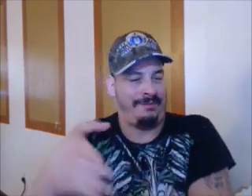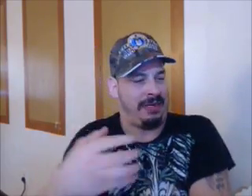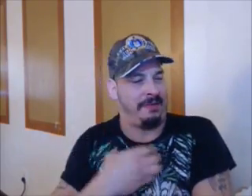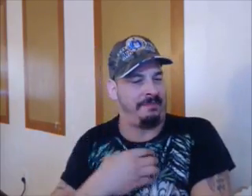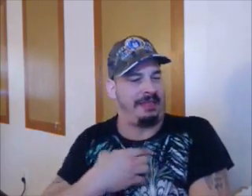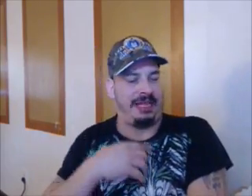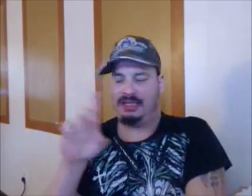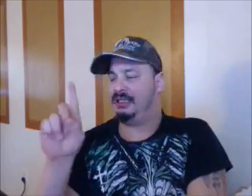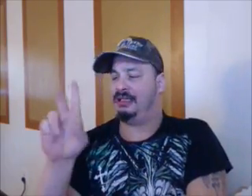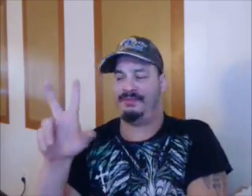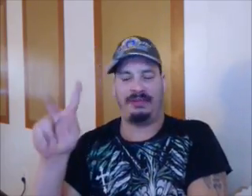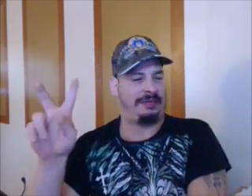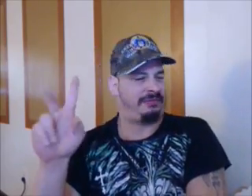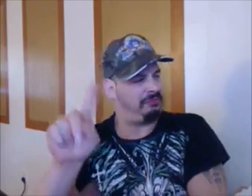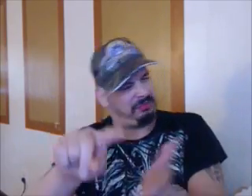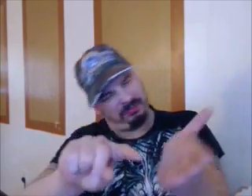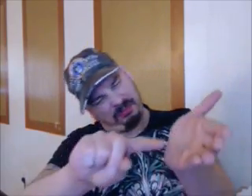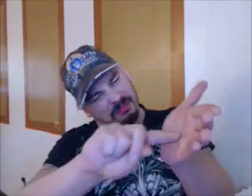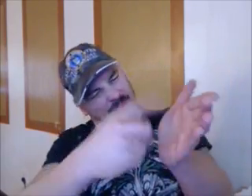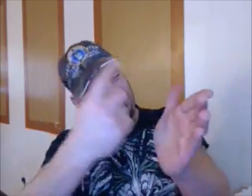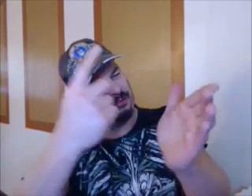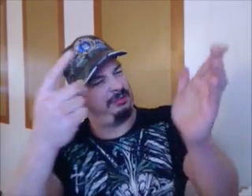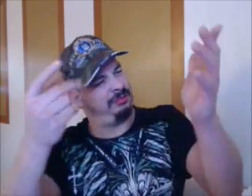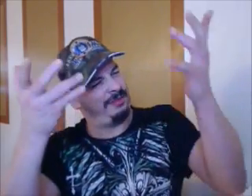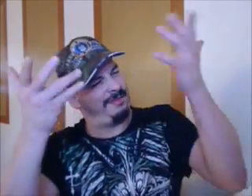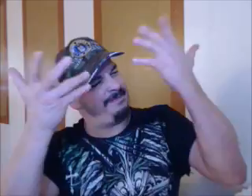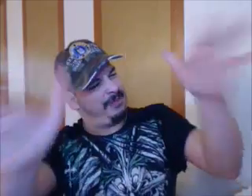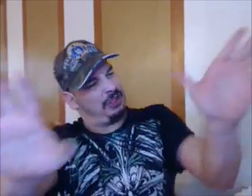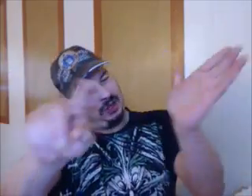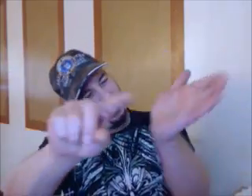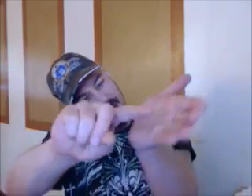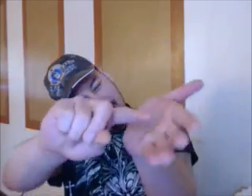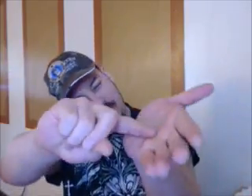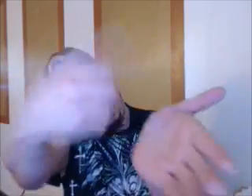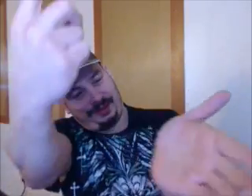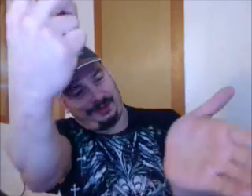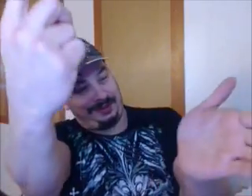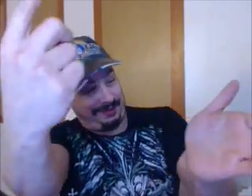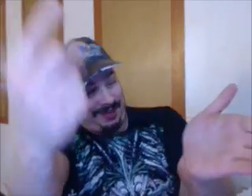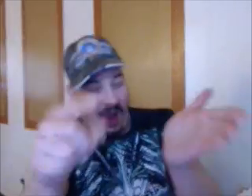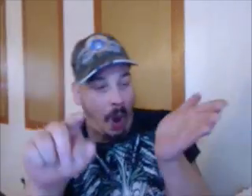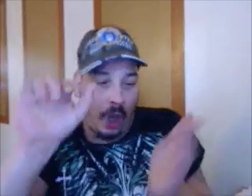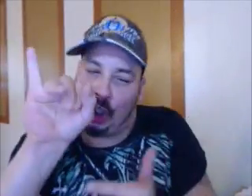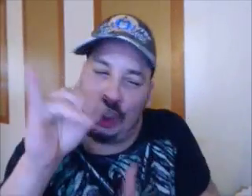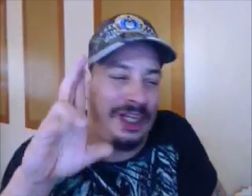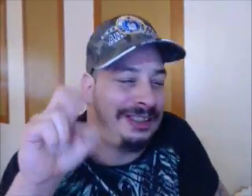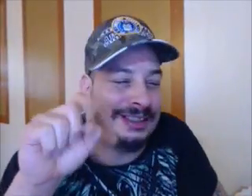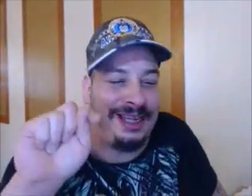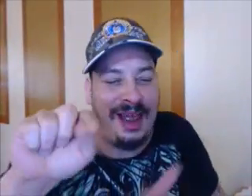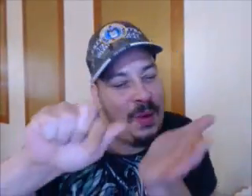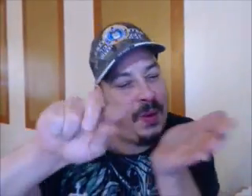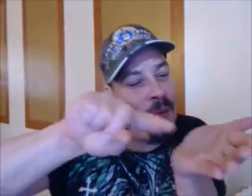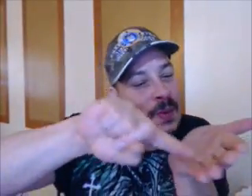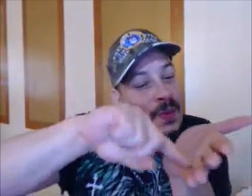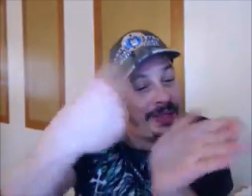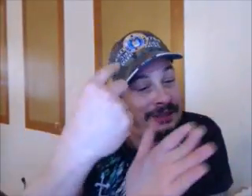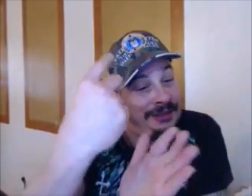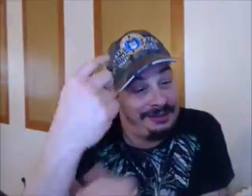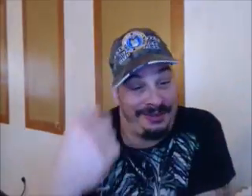have determined whether the accused indeed has a property in Italy and whether or not is allowed to use it.